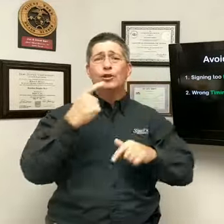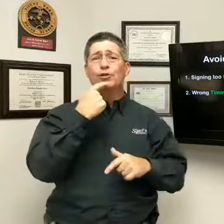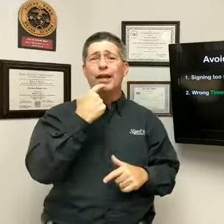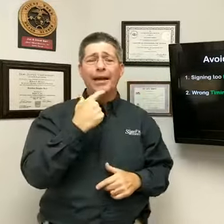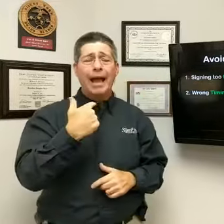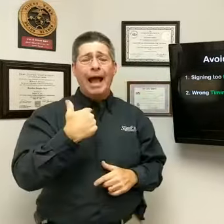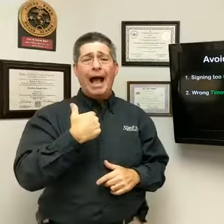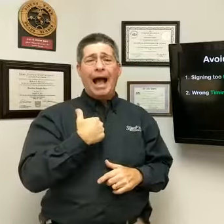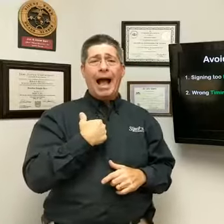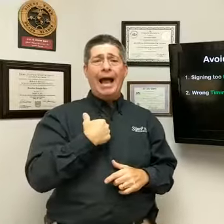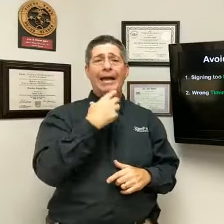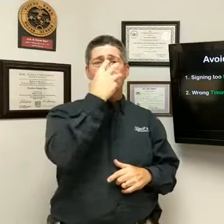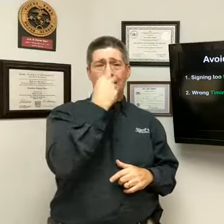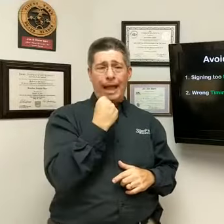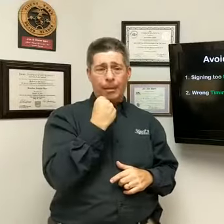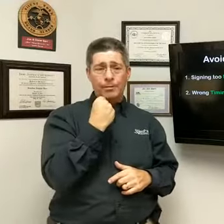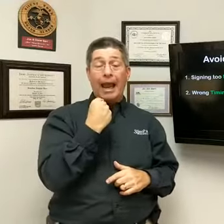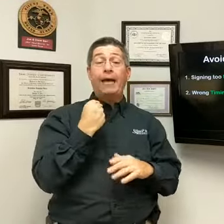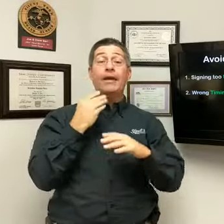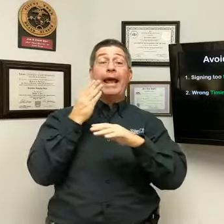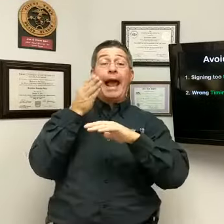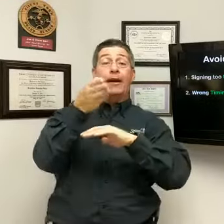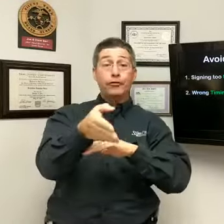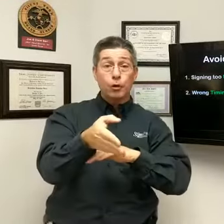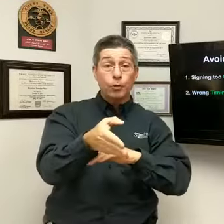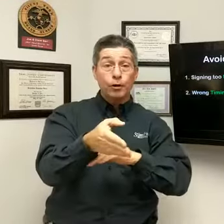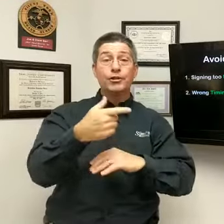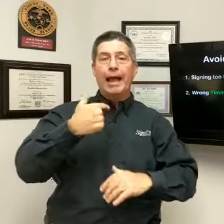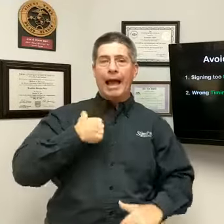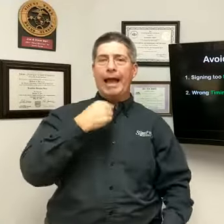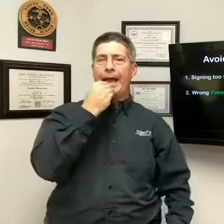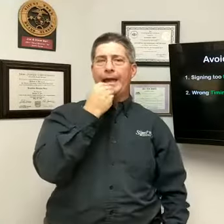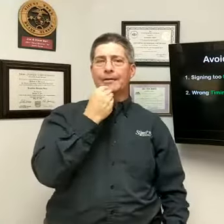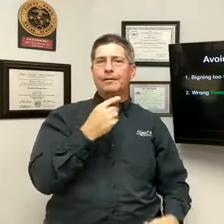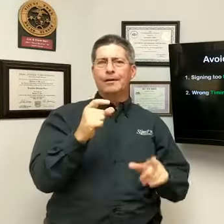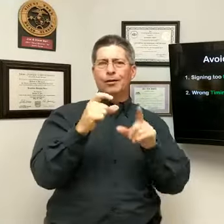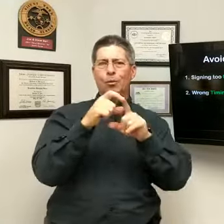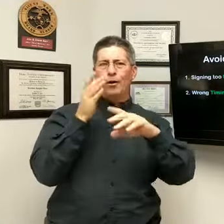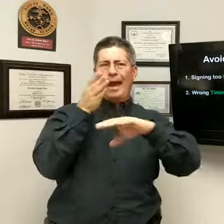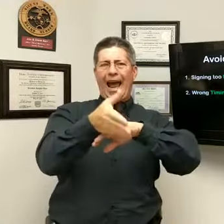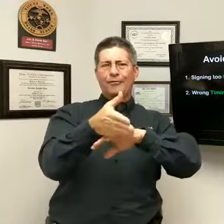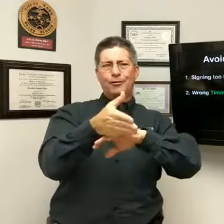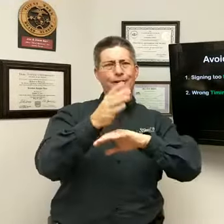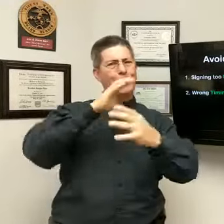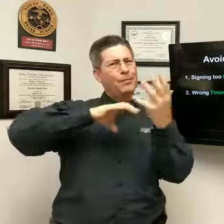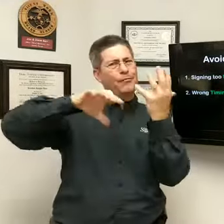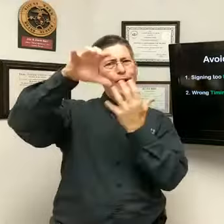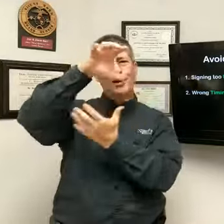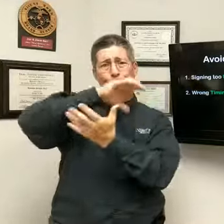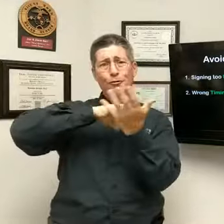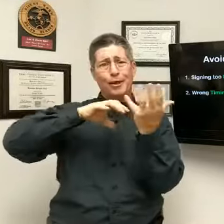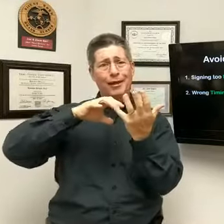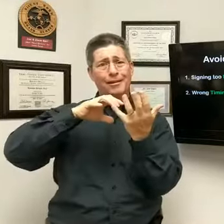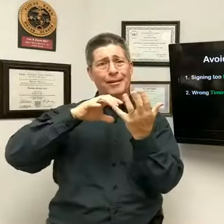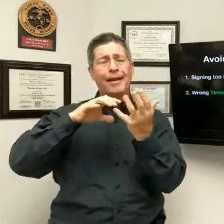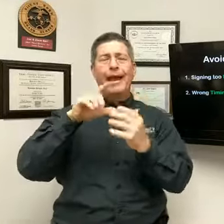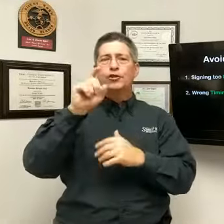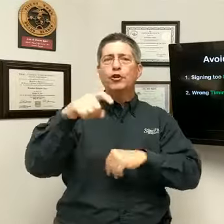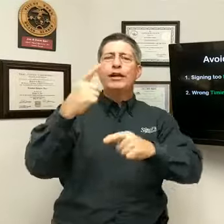said I slept and then afterwards I ate. The word after can be very confusing. And so you need the